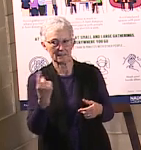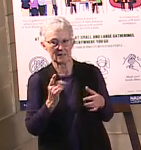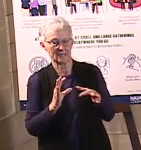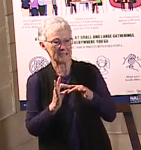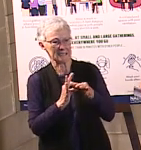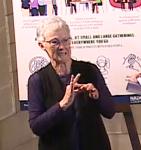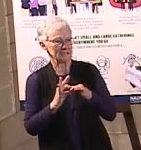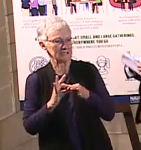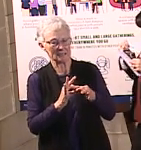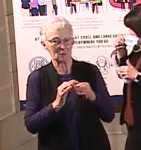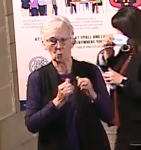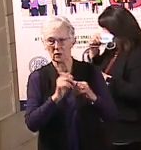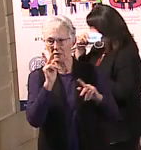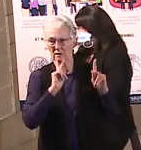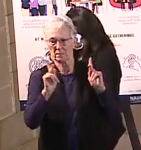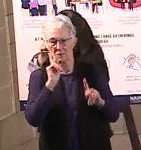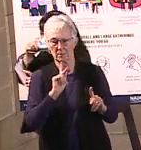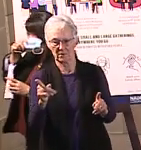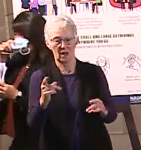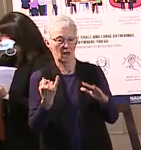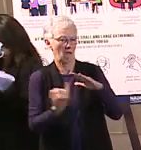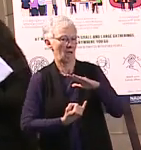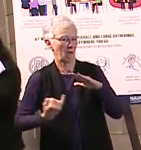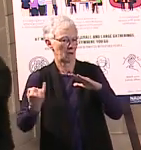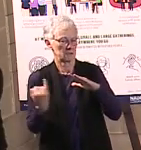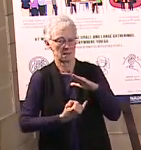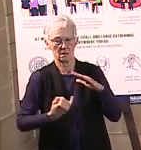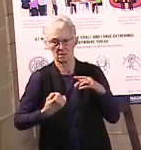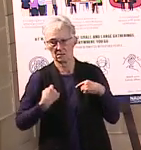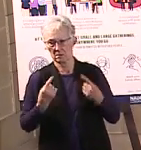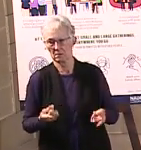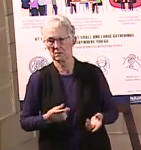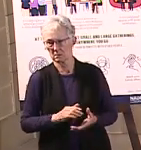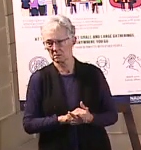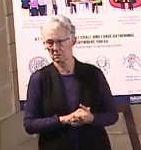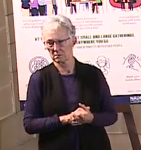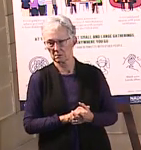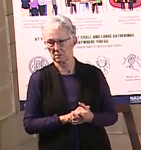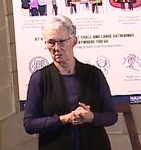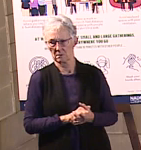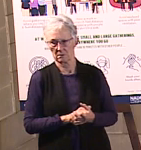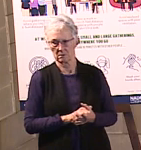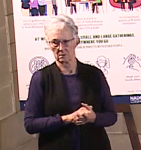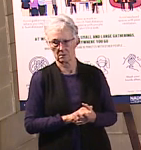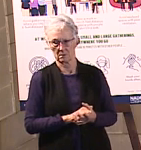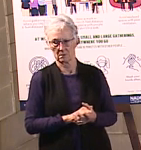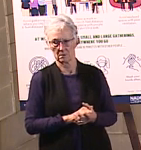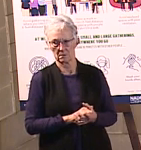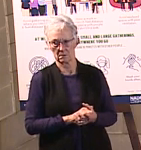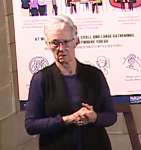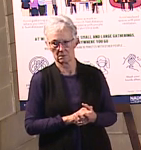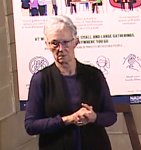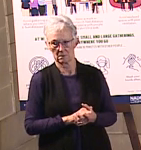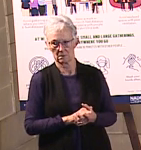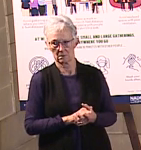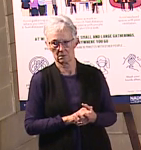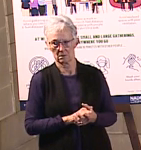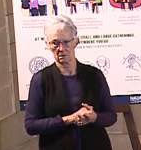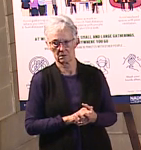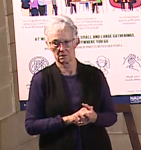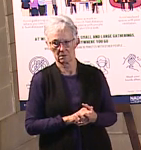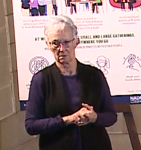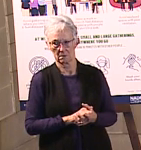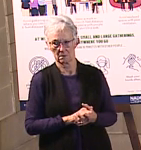We have a clarification and a follow-up. Angie Thank you. wants people to know that the home health care workers are in phase 1A. They're in the 90,000 healthcare